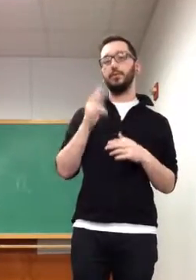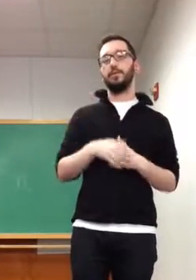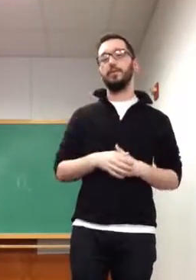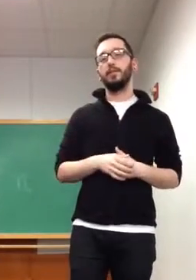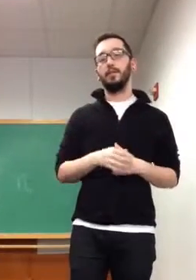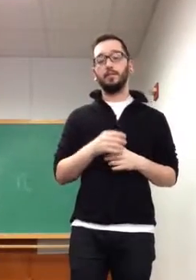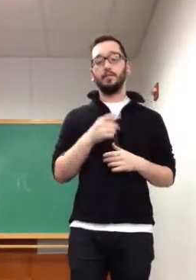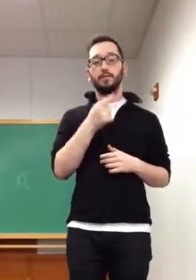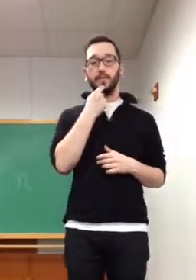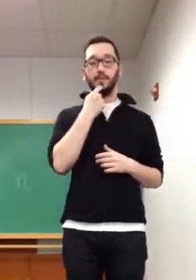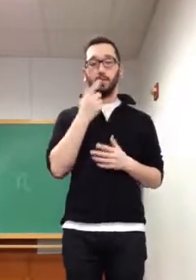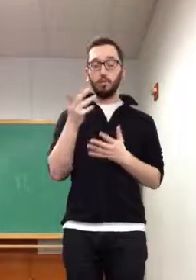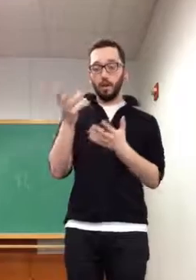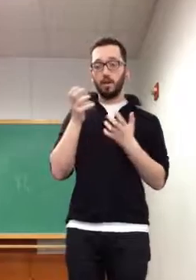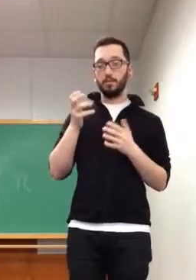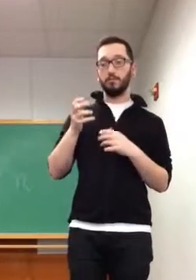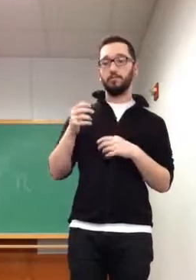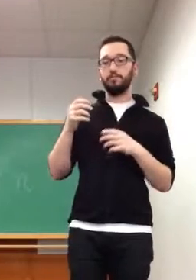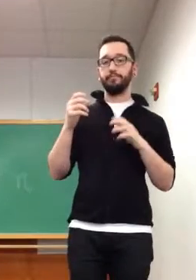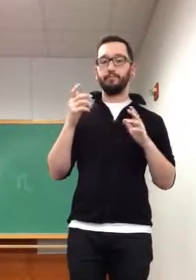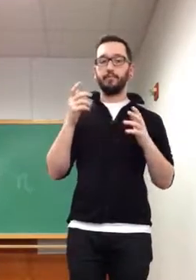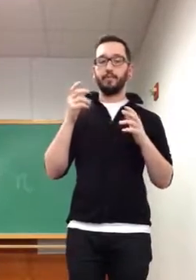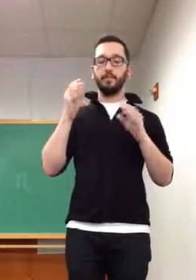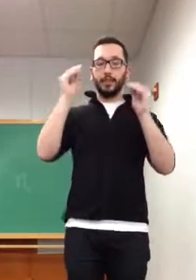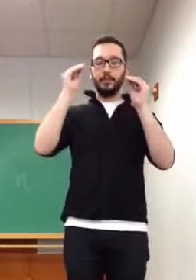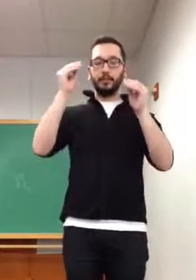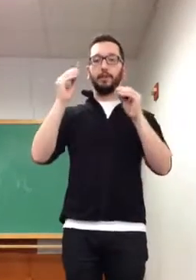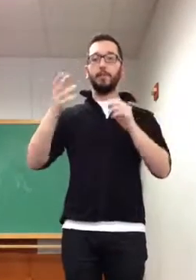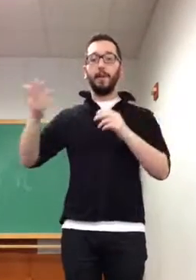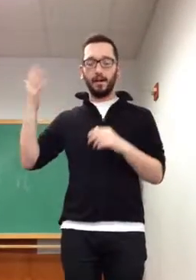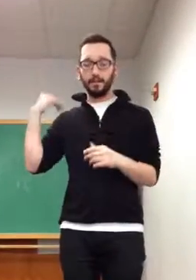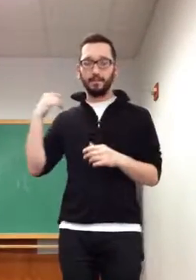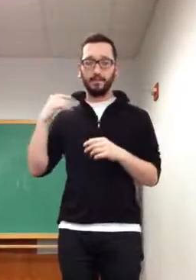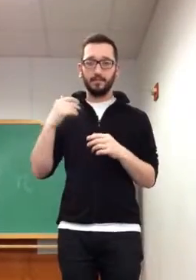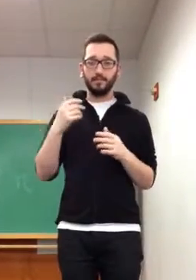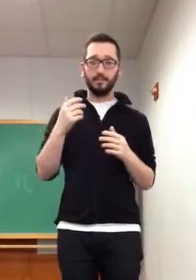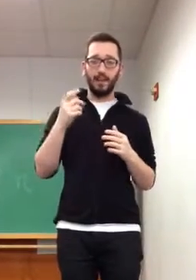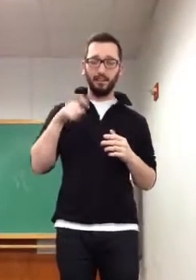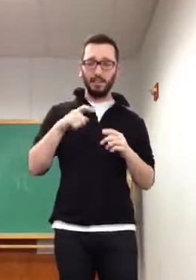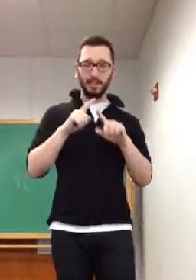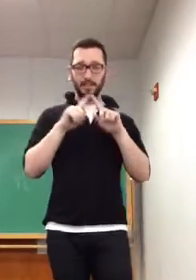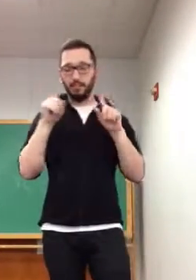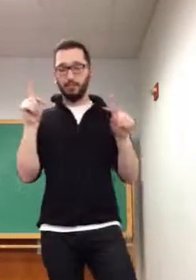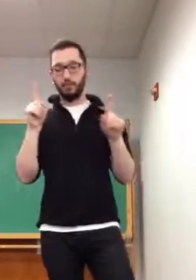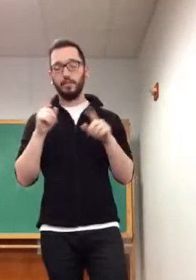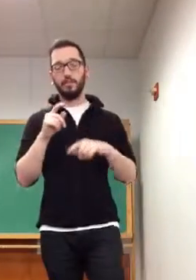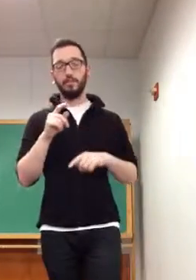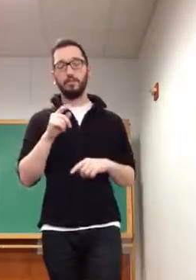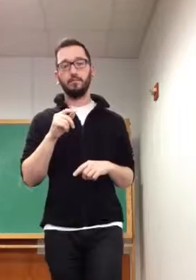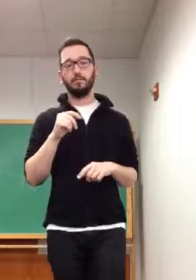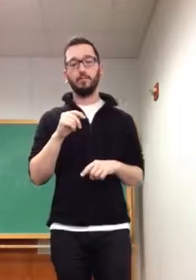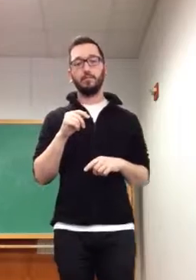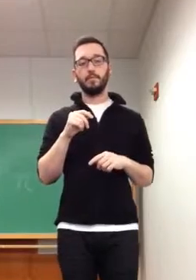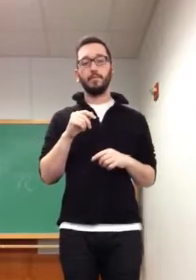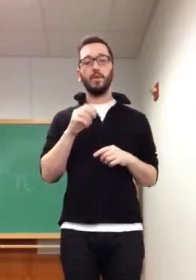differently, you go through us. You don't go hire somebody else. We do the history. And so they kicked the social studies teachers out. I